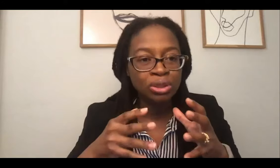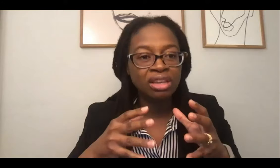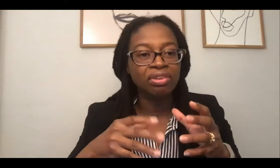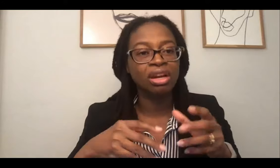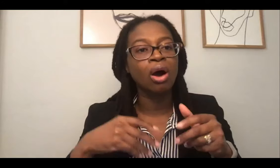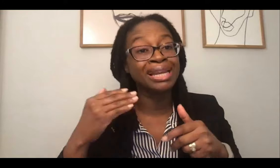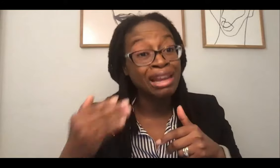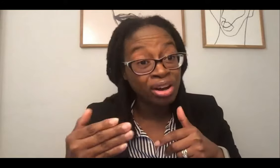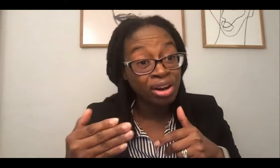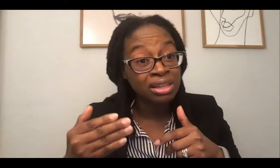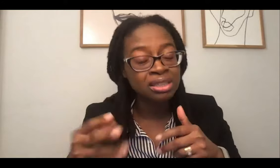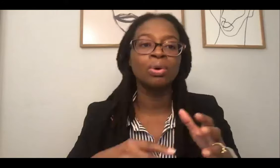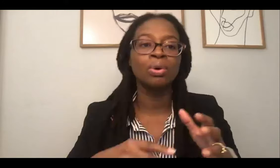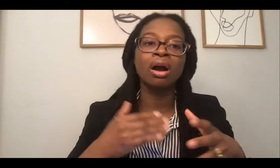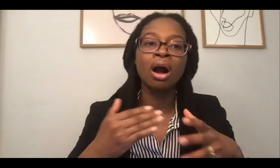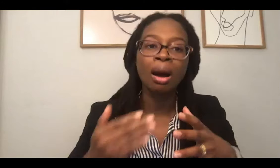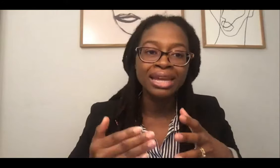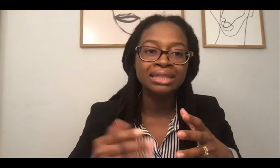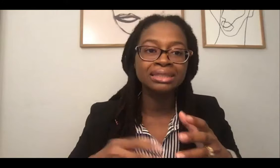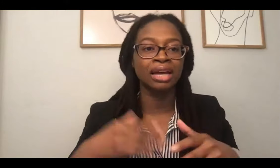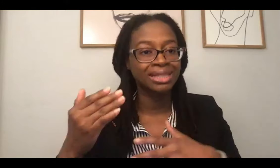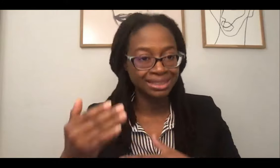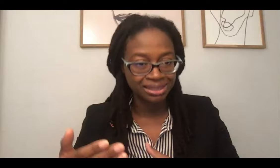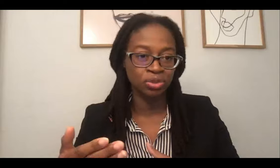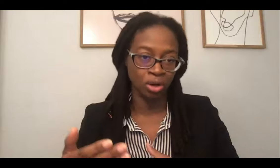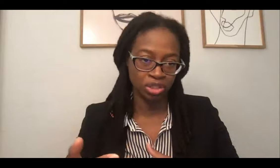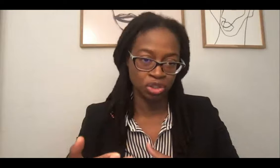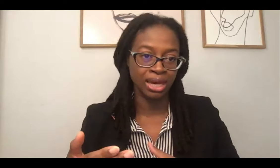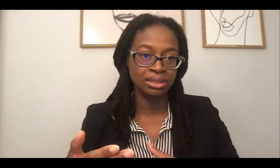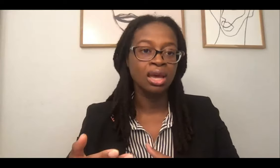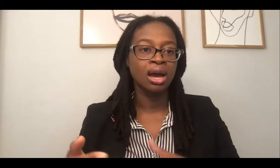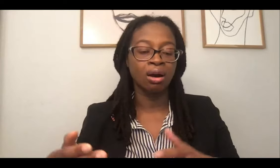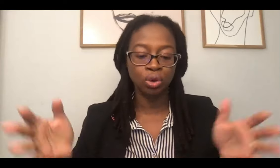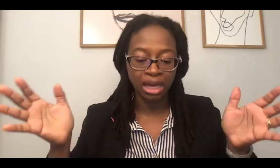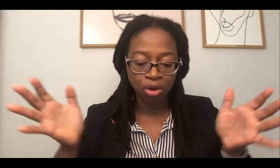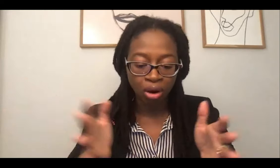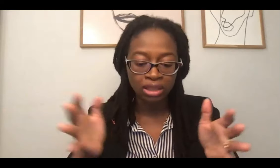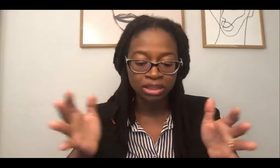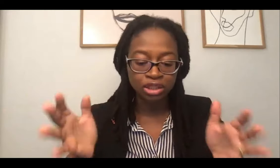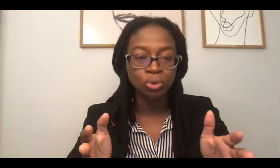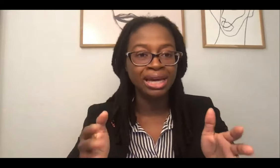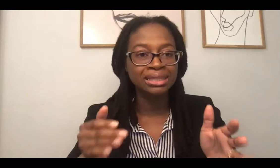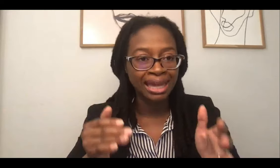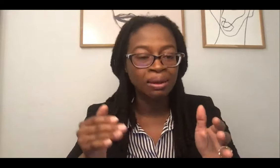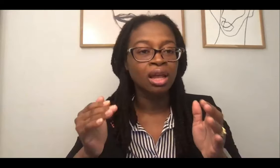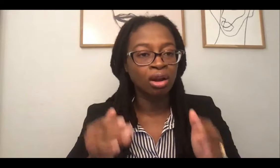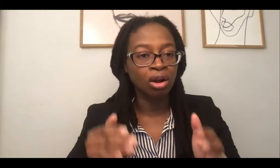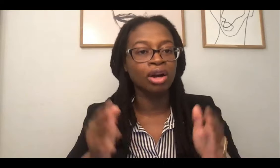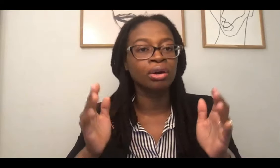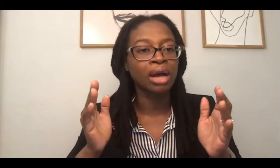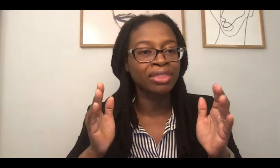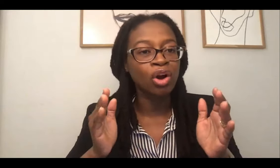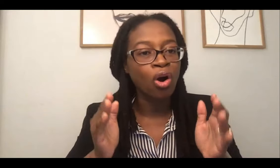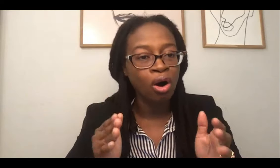how it delivers, how it accommodates, and how it assesses our students, so that all students can learn and